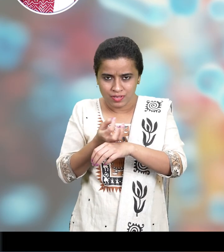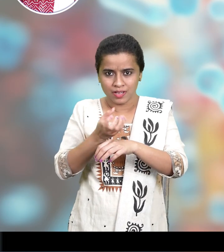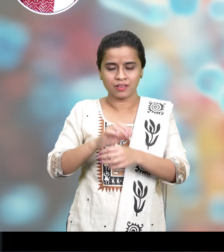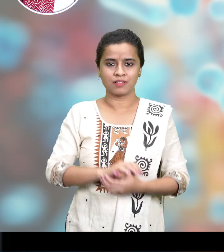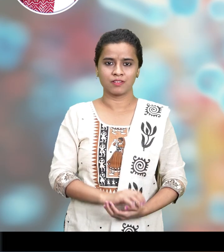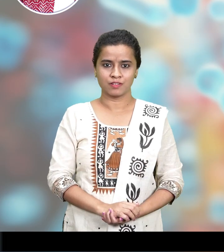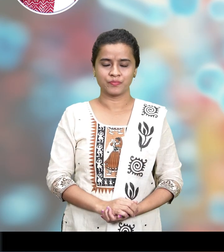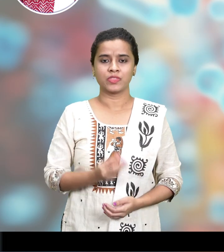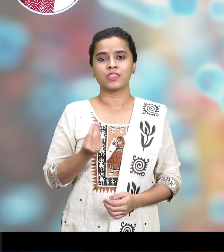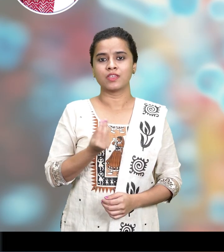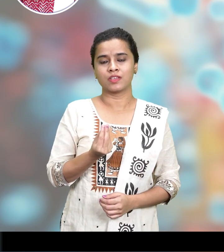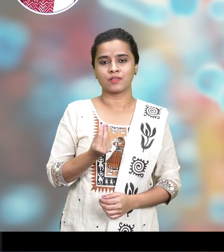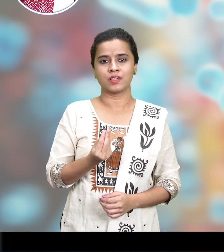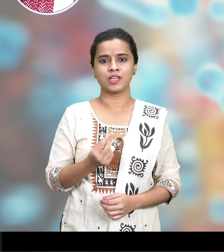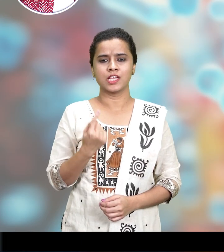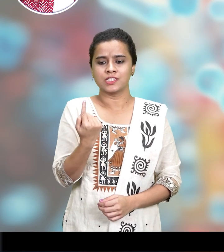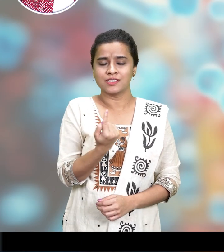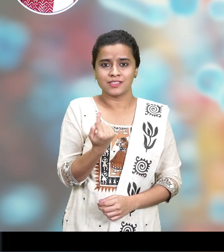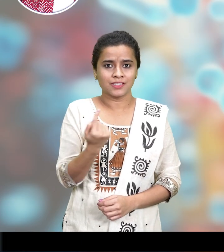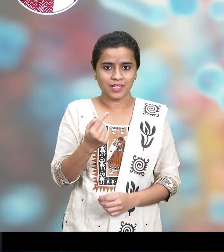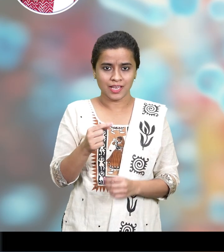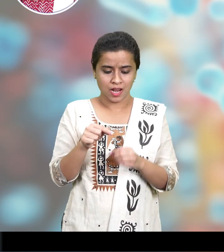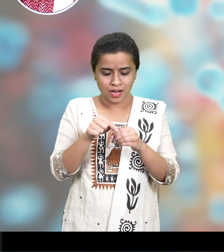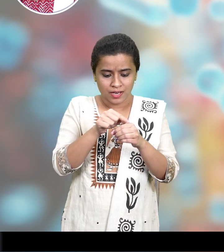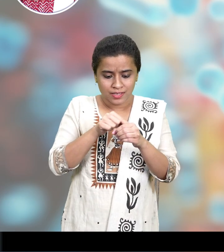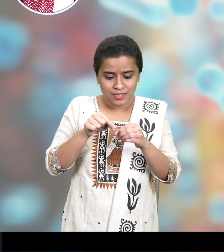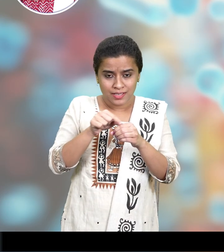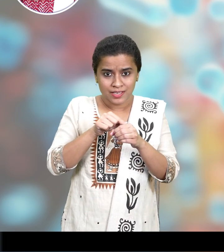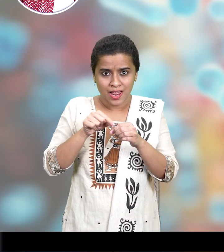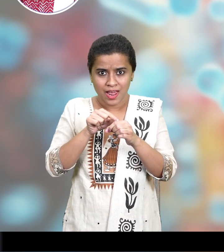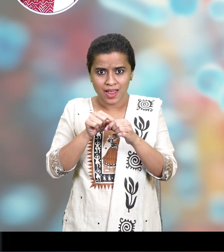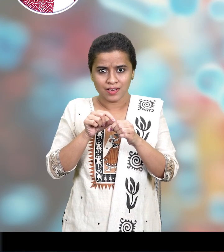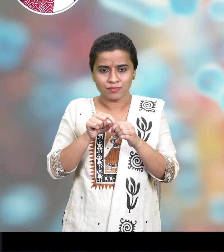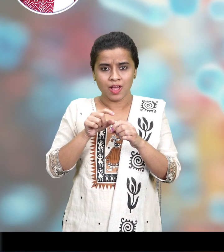and some are single-celled animals or